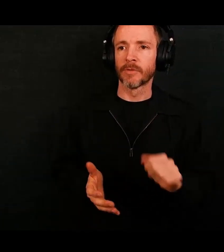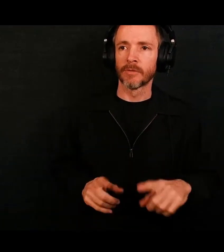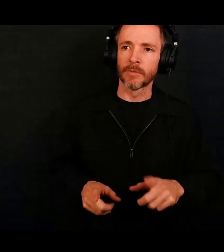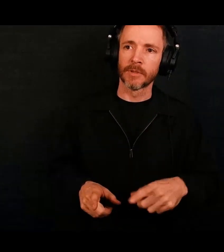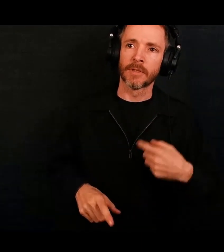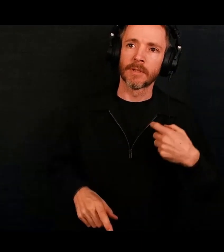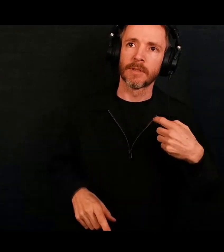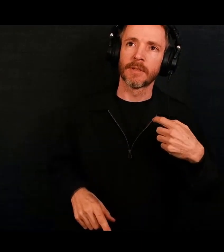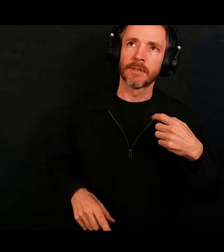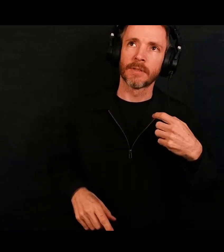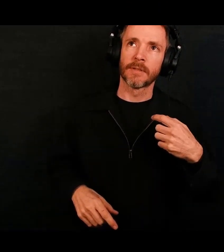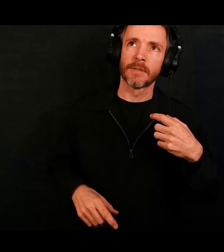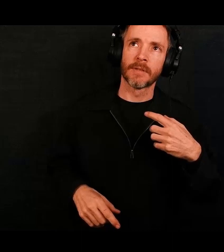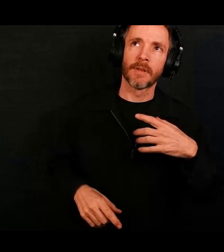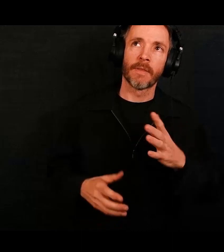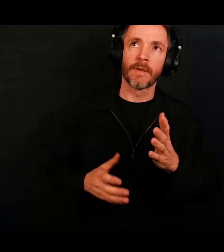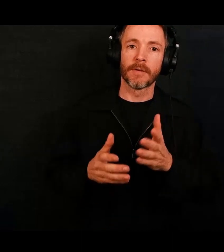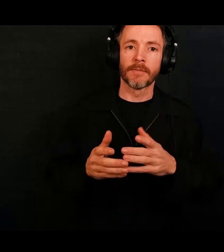it.